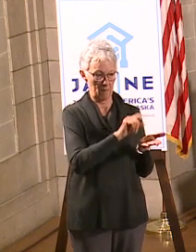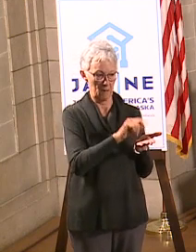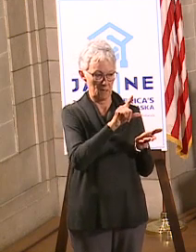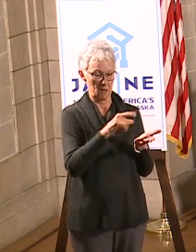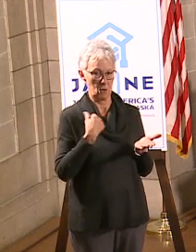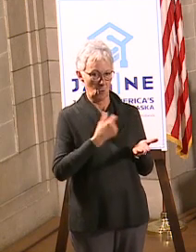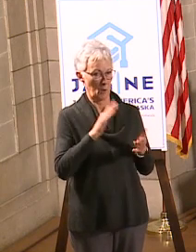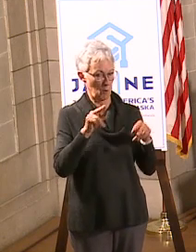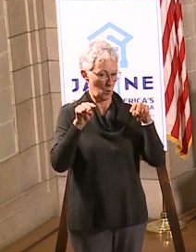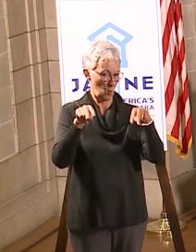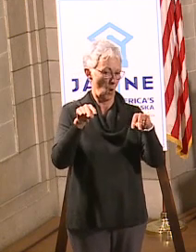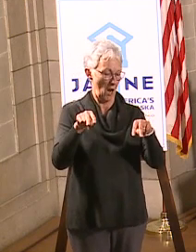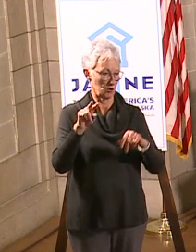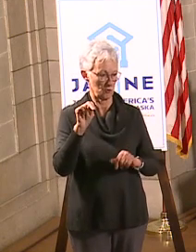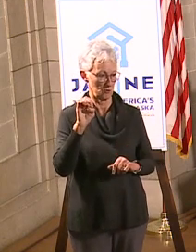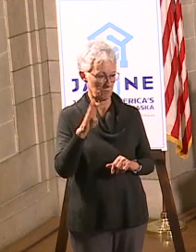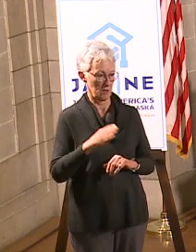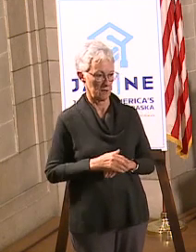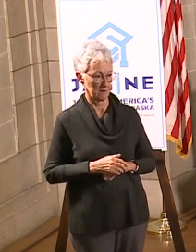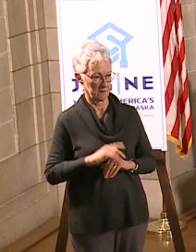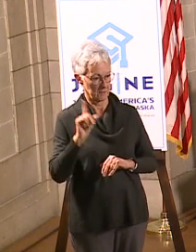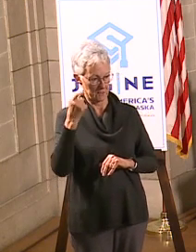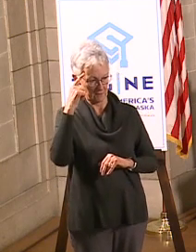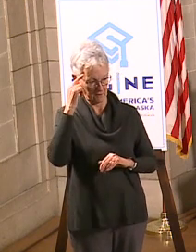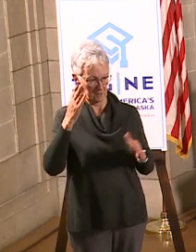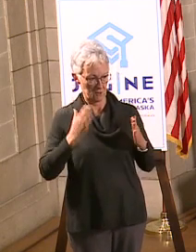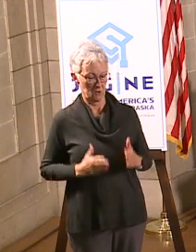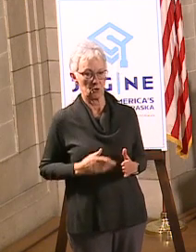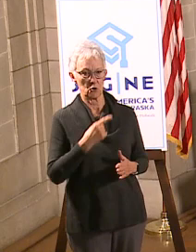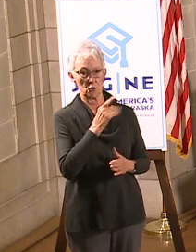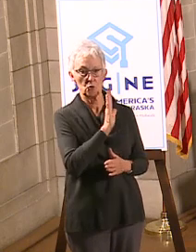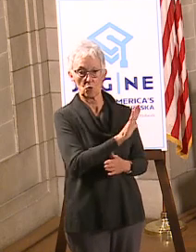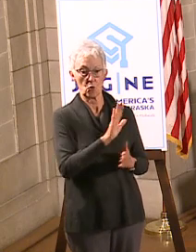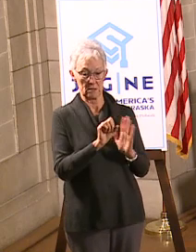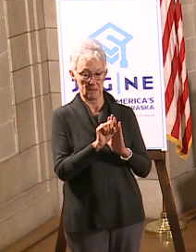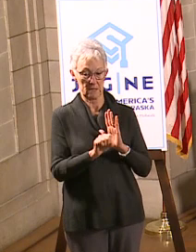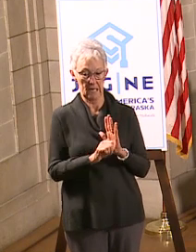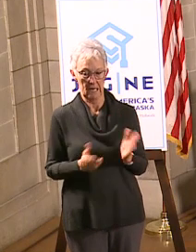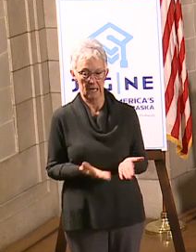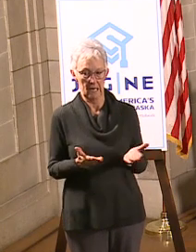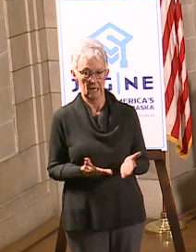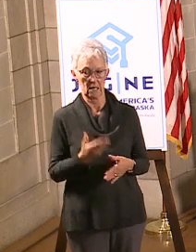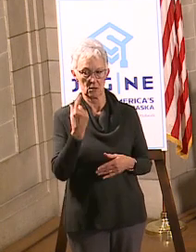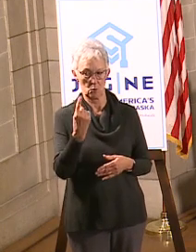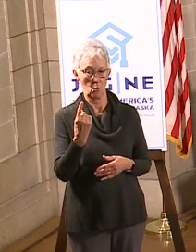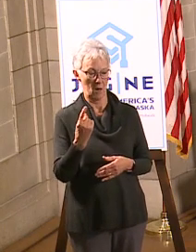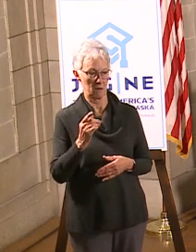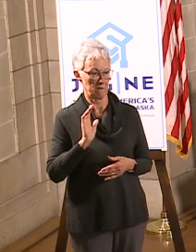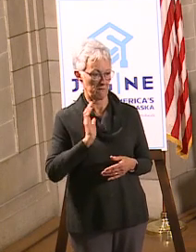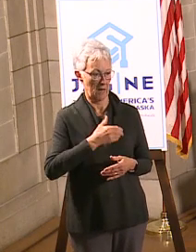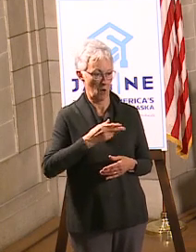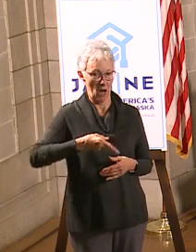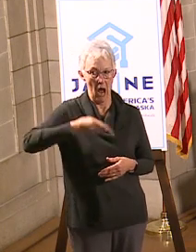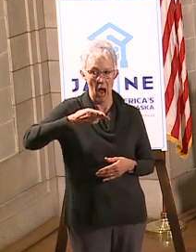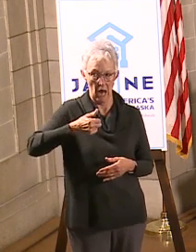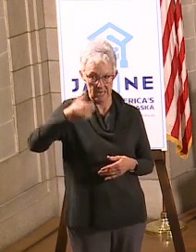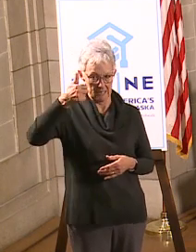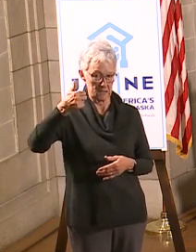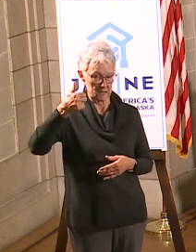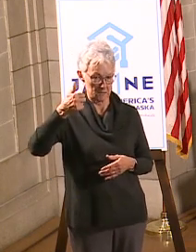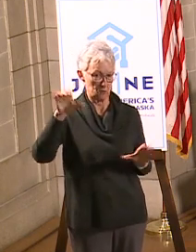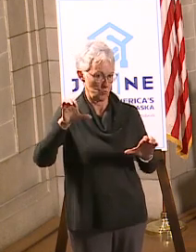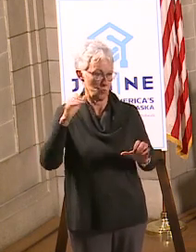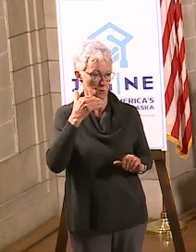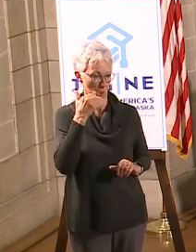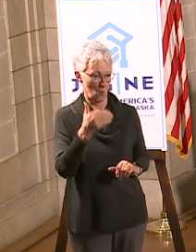Nebraska. You'll be pleased to know, Governor, it's one of the highest performing state affiliates of all of our 39. So thank you all very